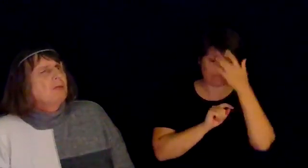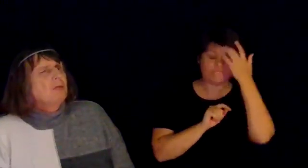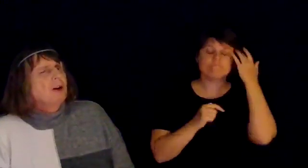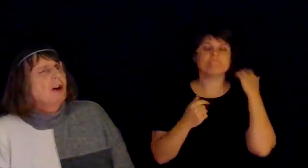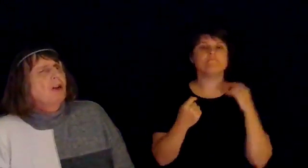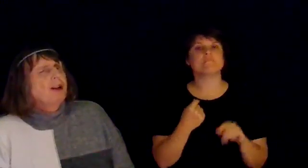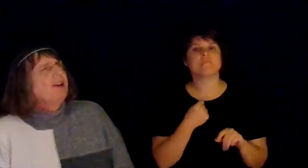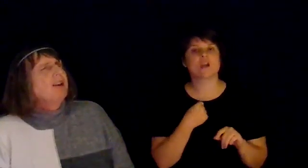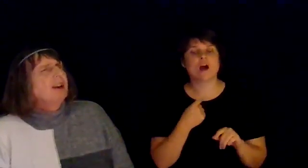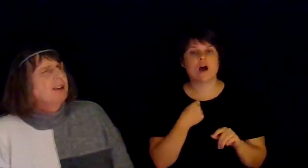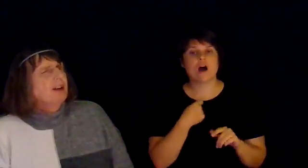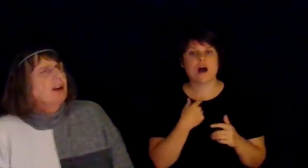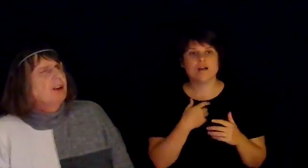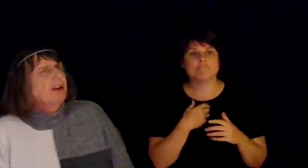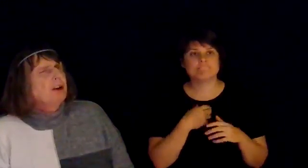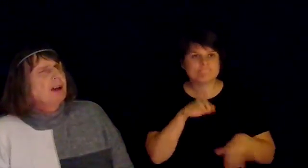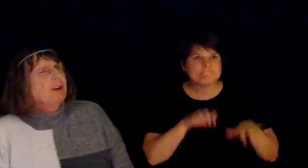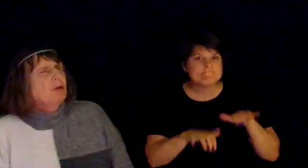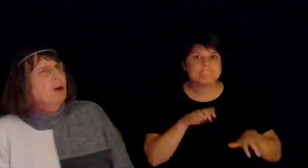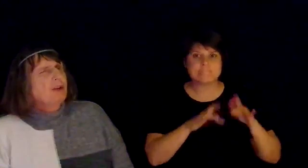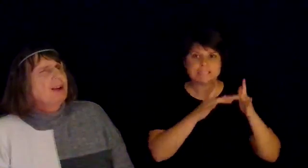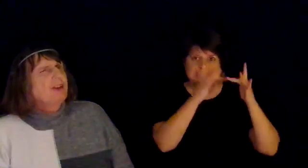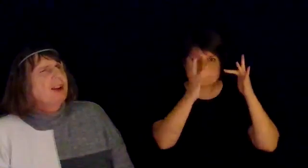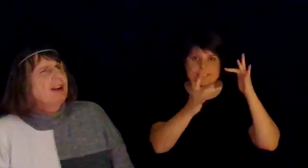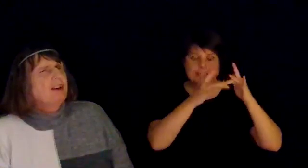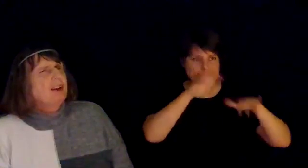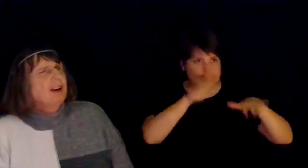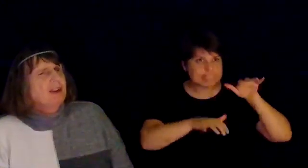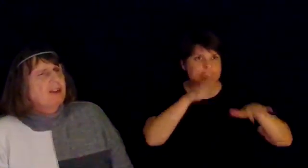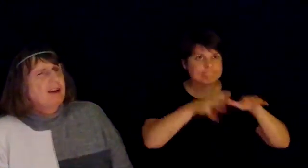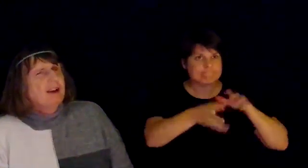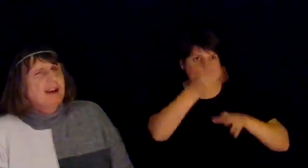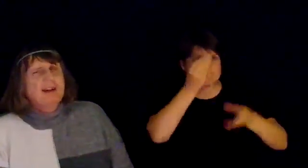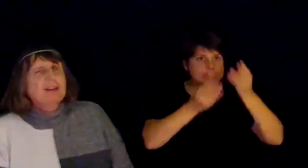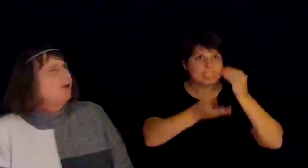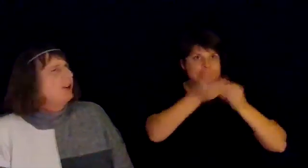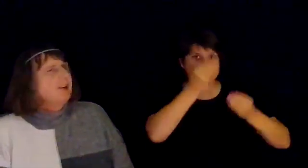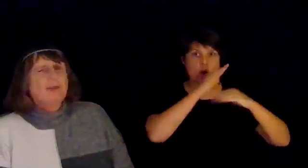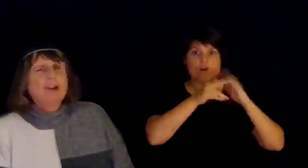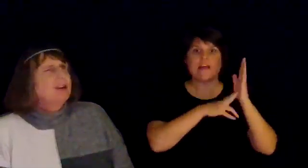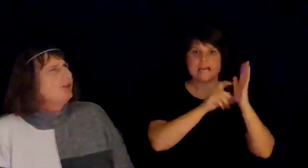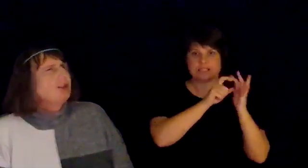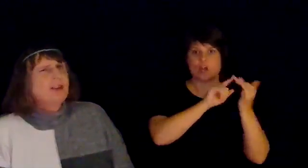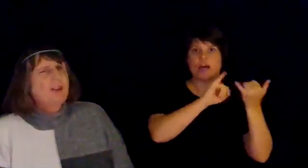on the internet learning about what is the NDIS. It is a